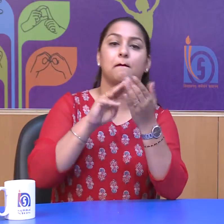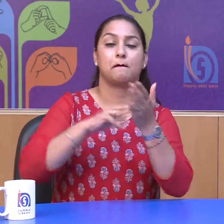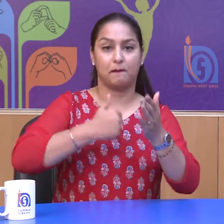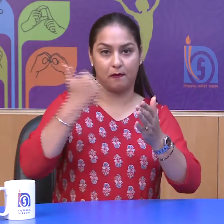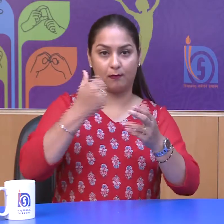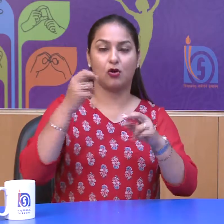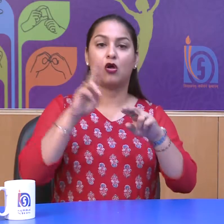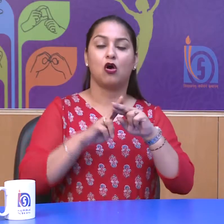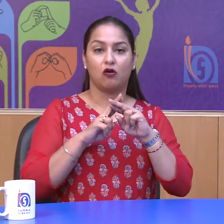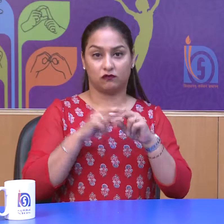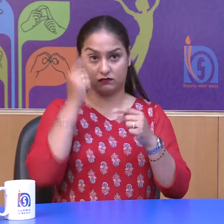the concerned